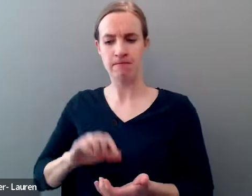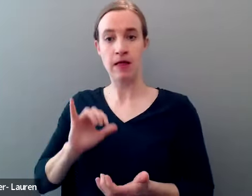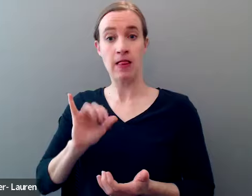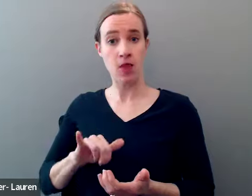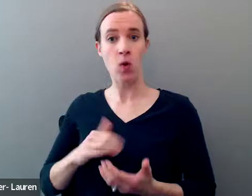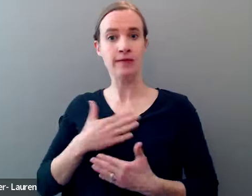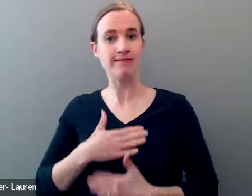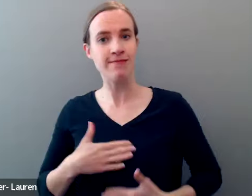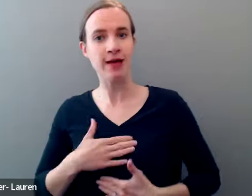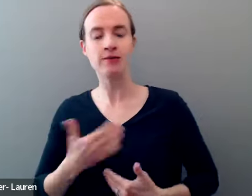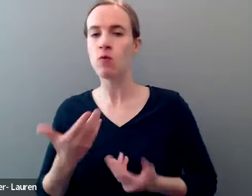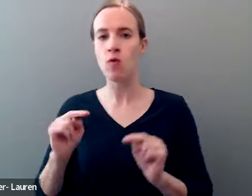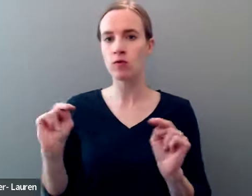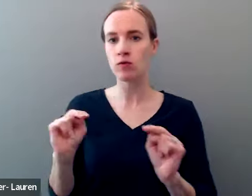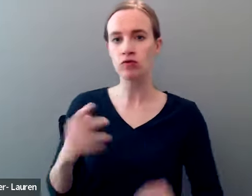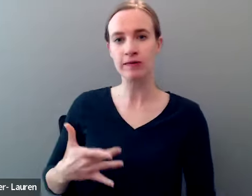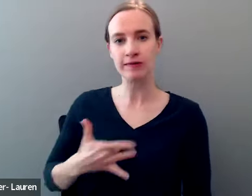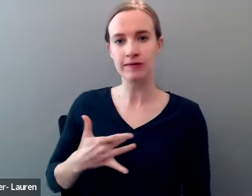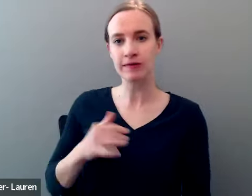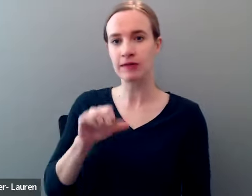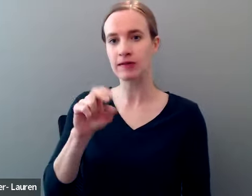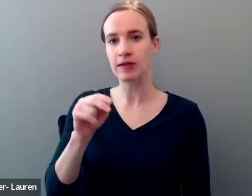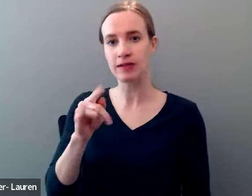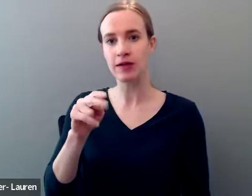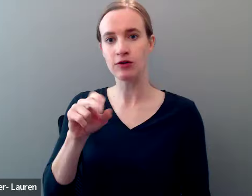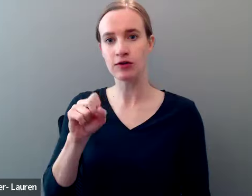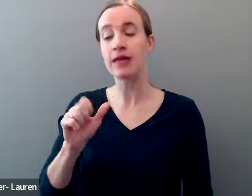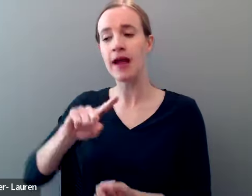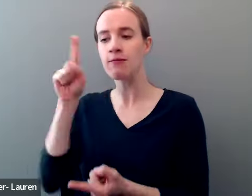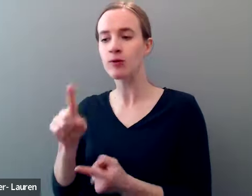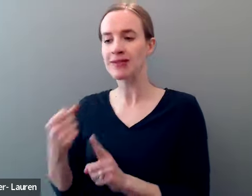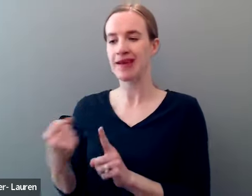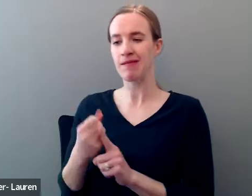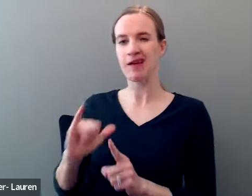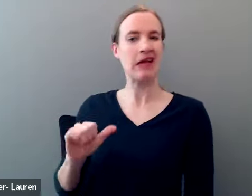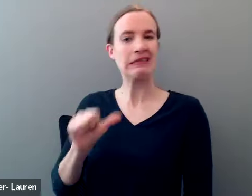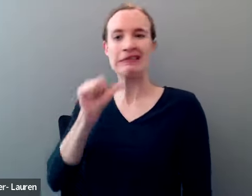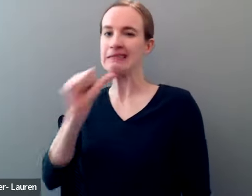and reduce the impact of the unpleasant sensations.